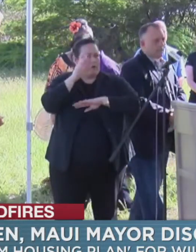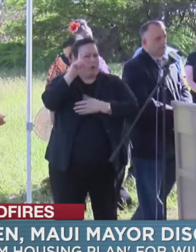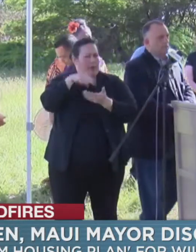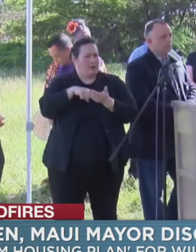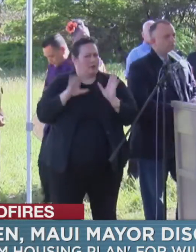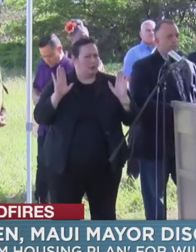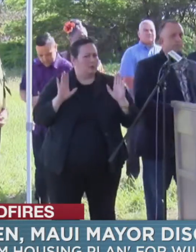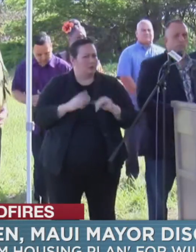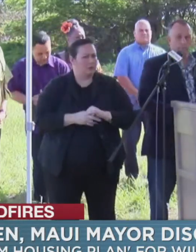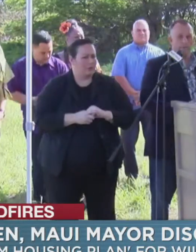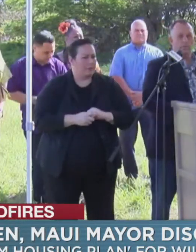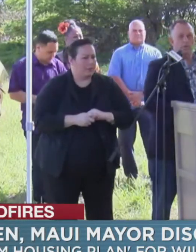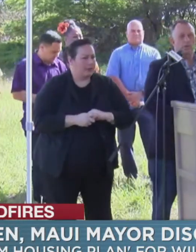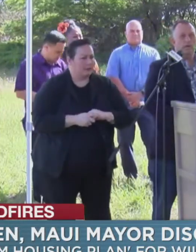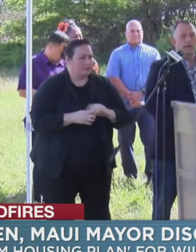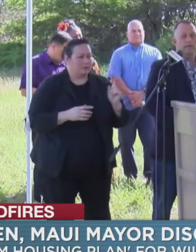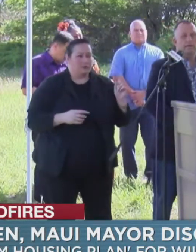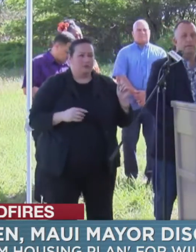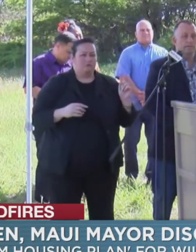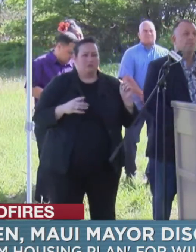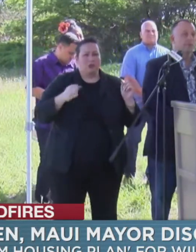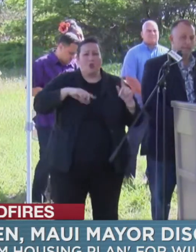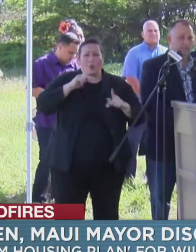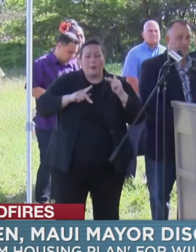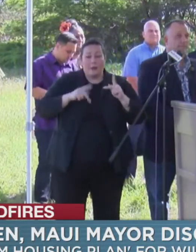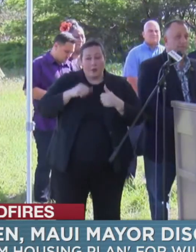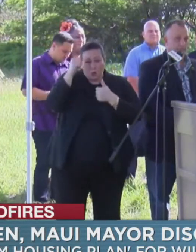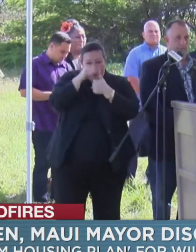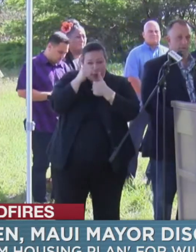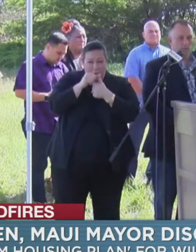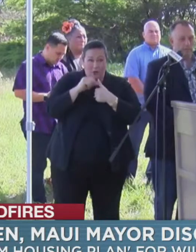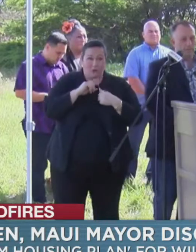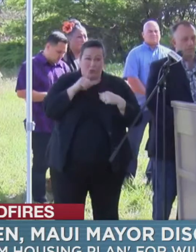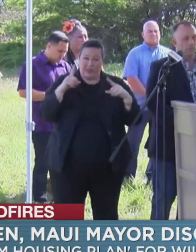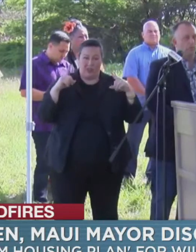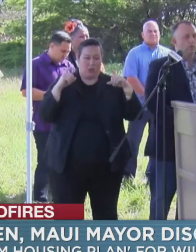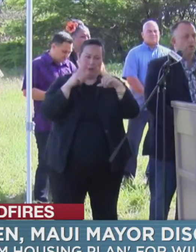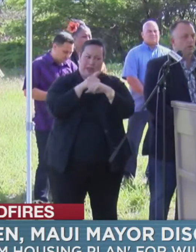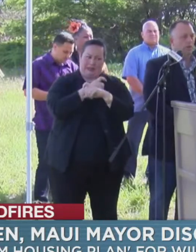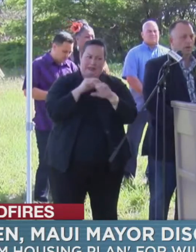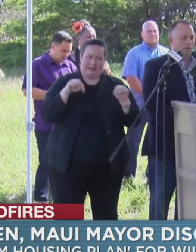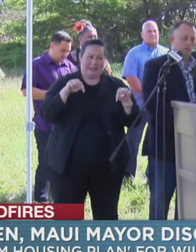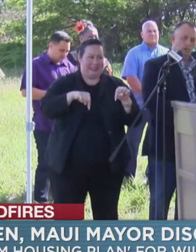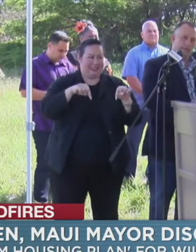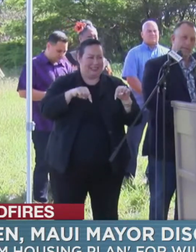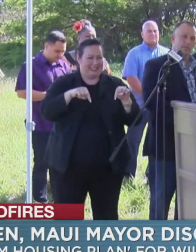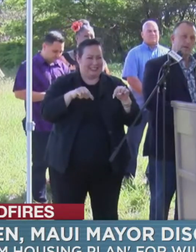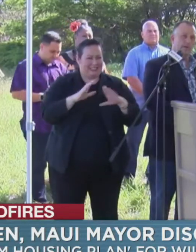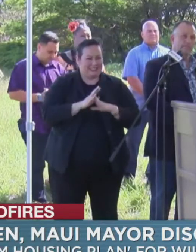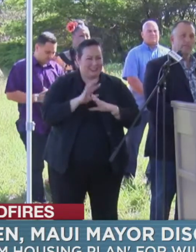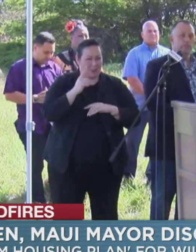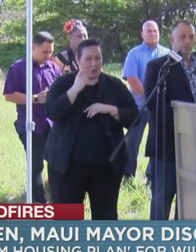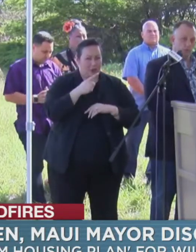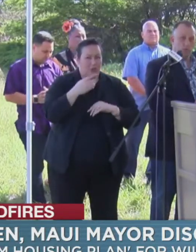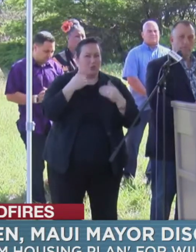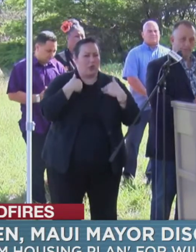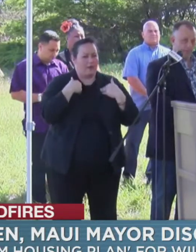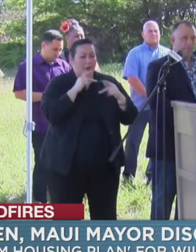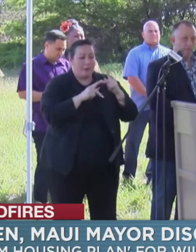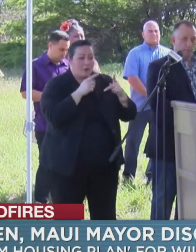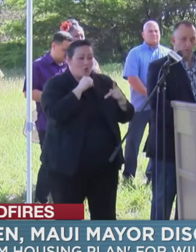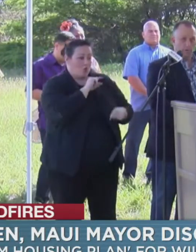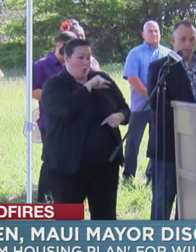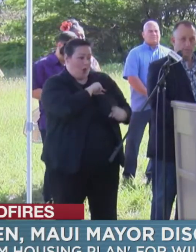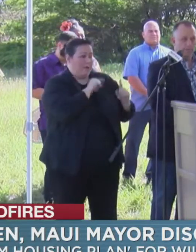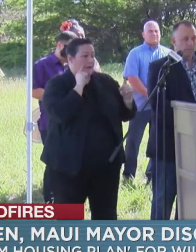And just so people remember the complexity of this question. So on the one hand, you have individuals that qualify